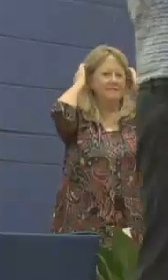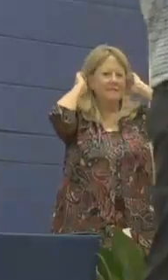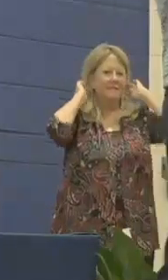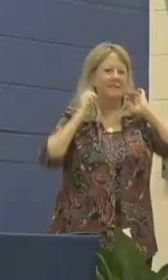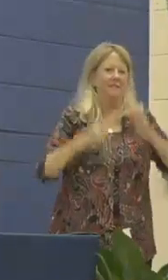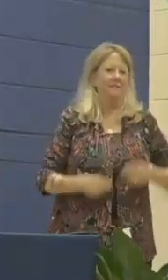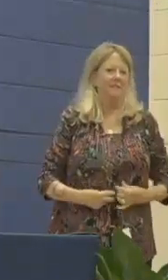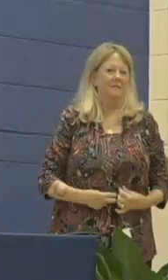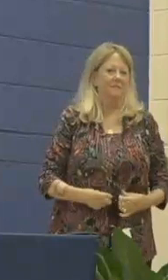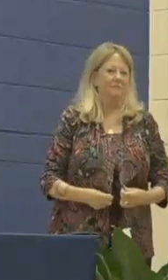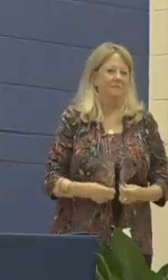Yeah, it's Stan.